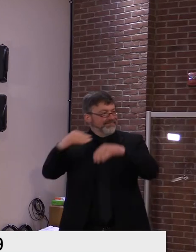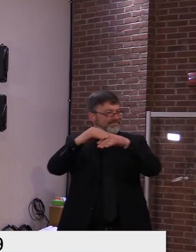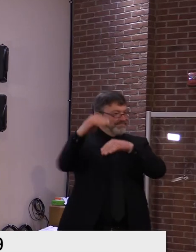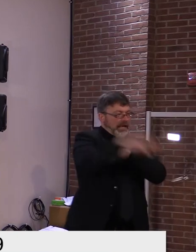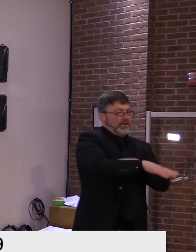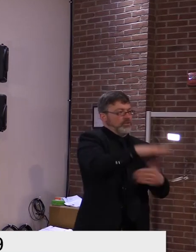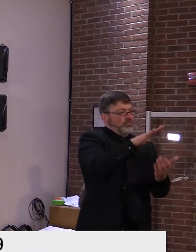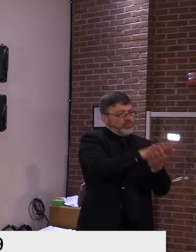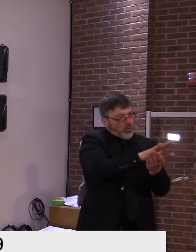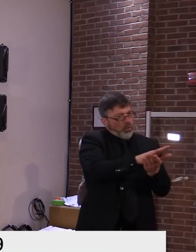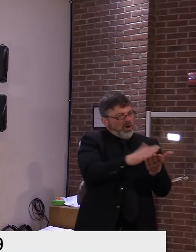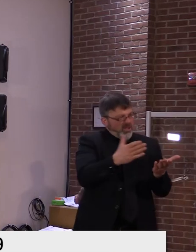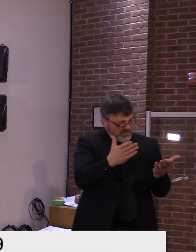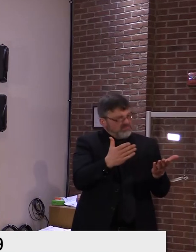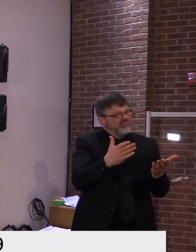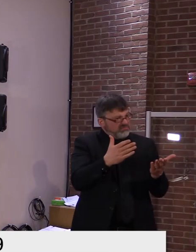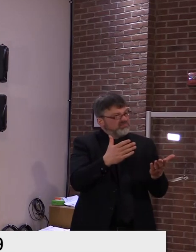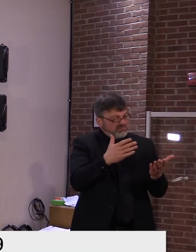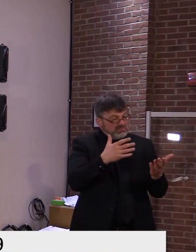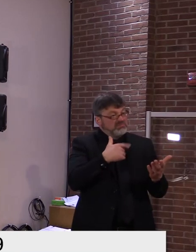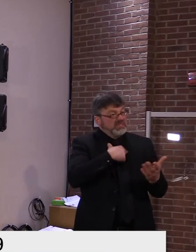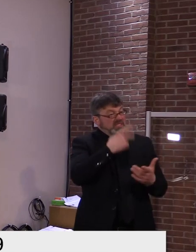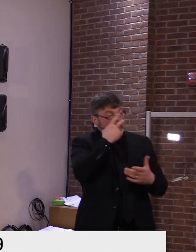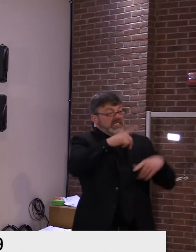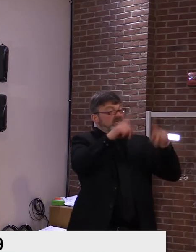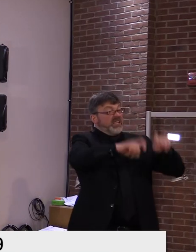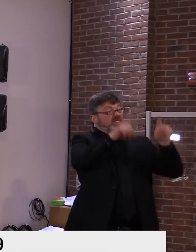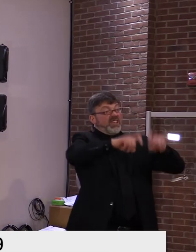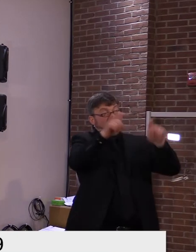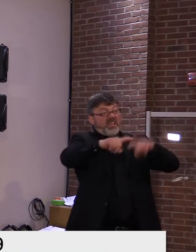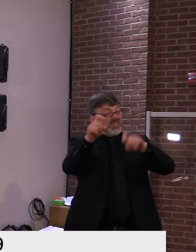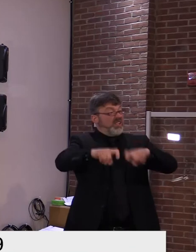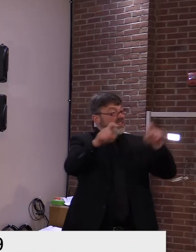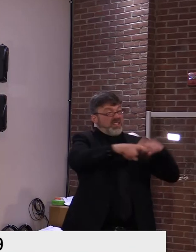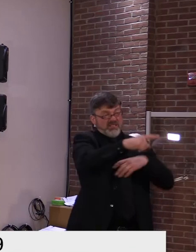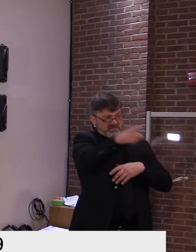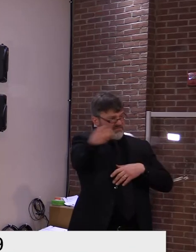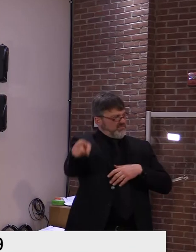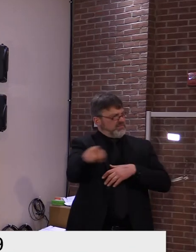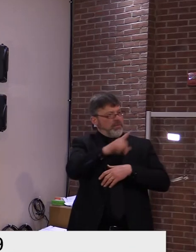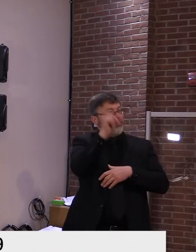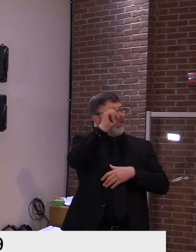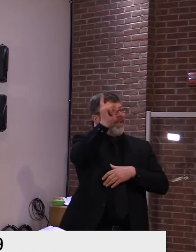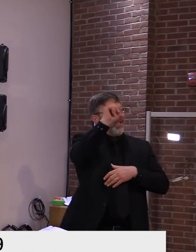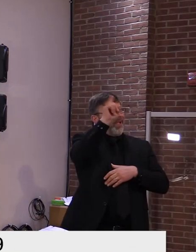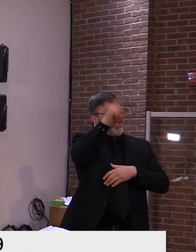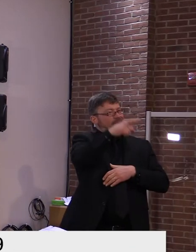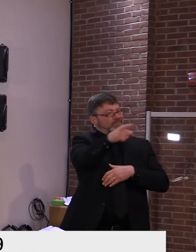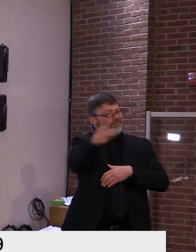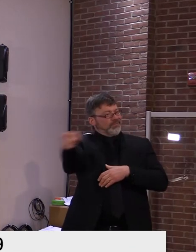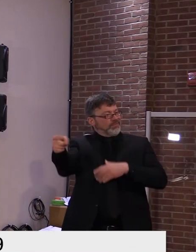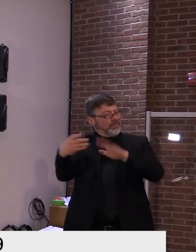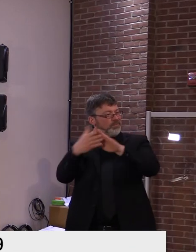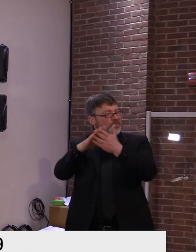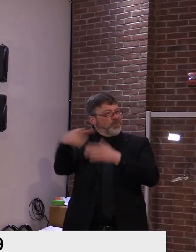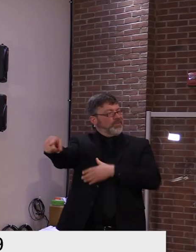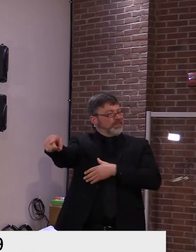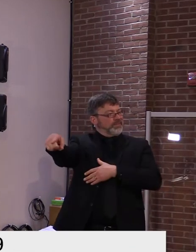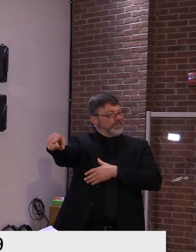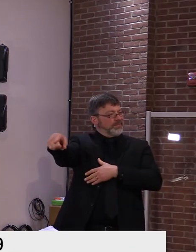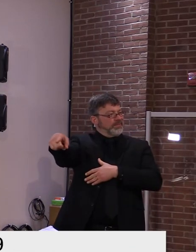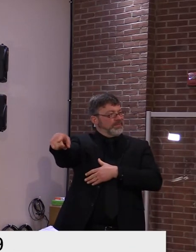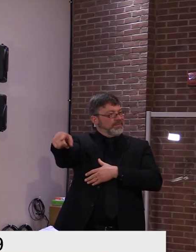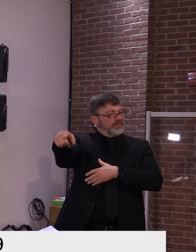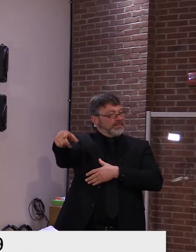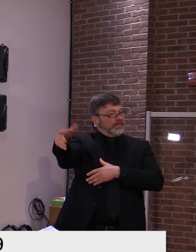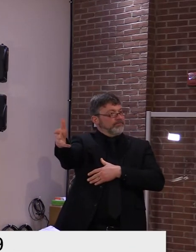have really strong regular contact with our schools related to contact tracing and so forth. But we do have to seek that